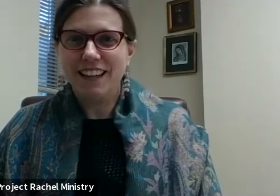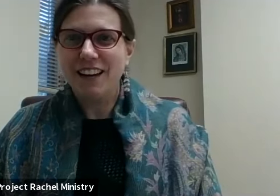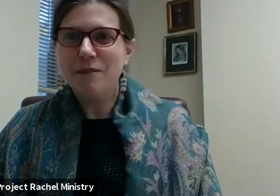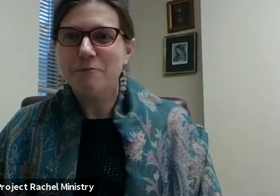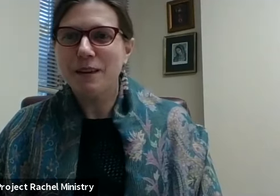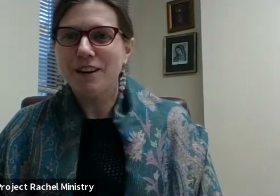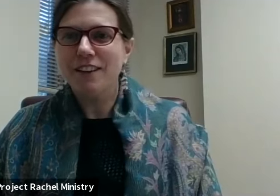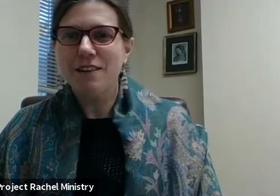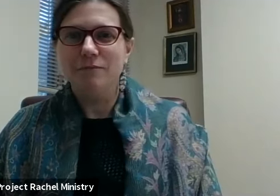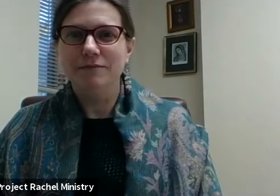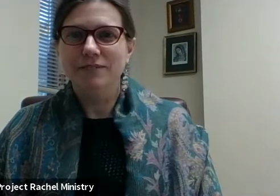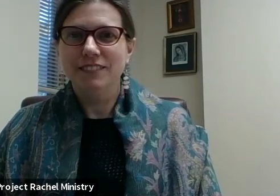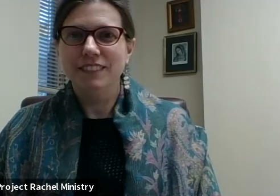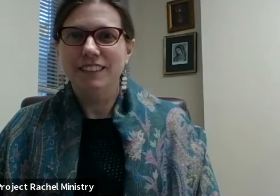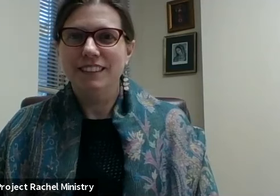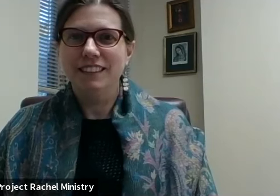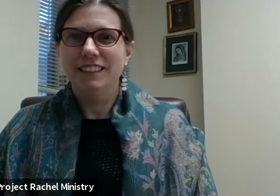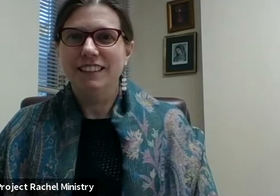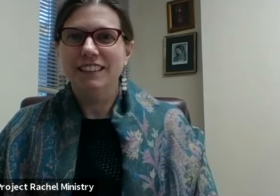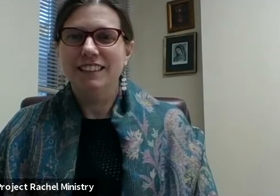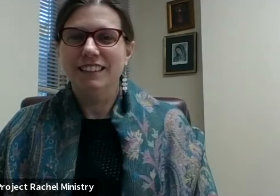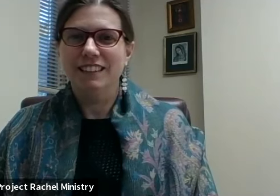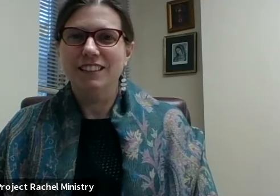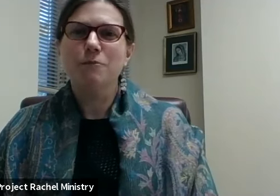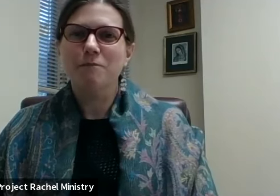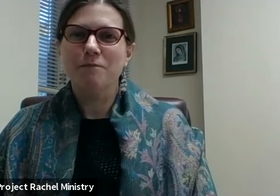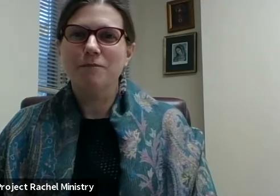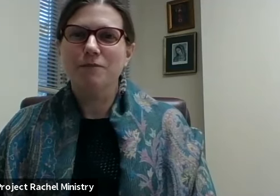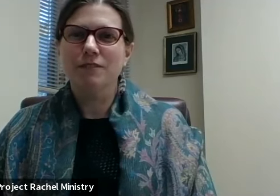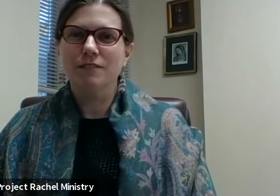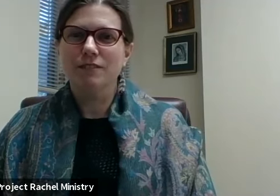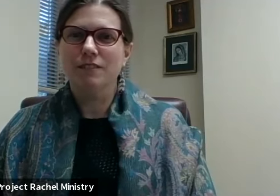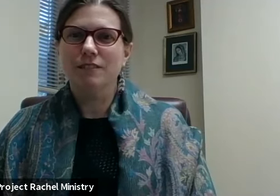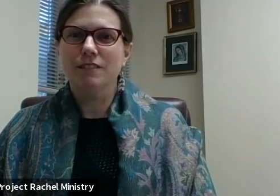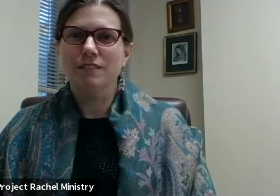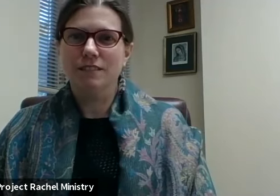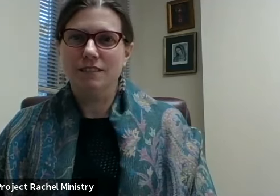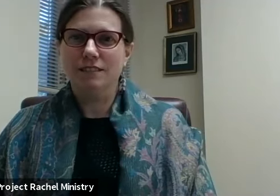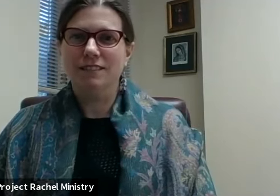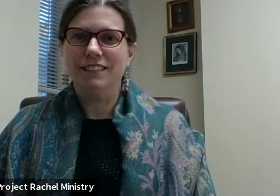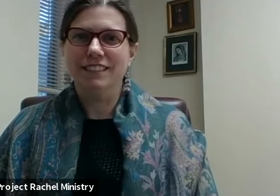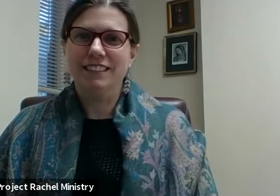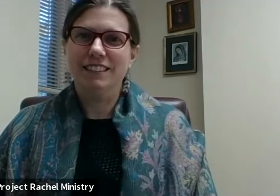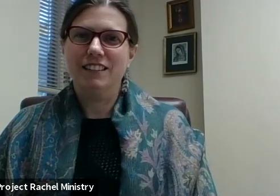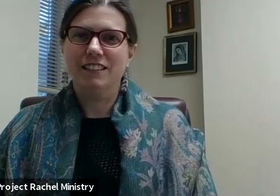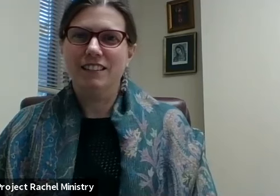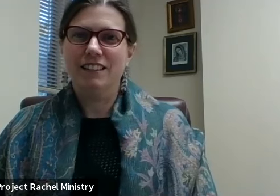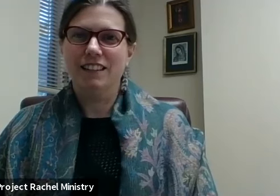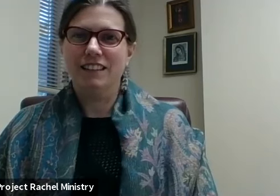How about PRM? Oh, you can do that. PRM, Project Rachel Ministry. PRM. PRM.